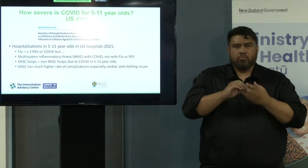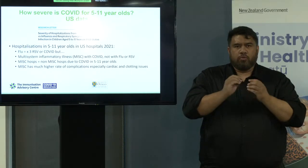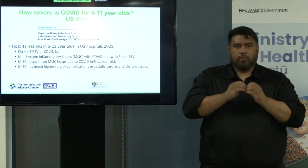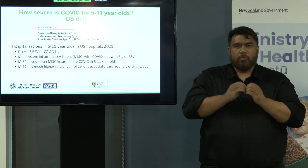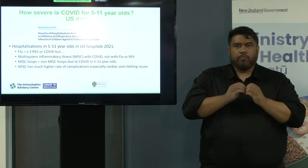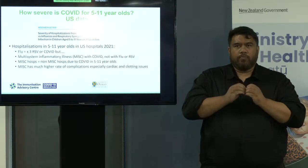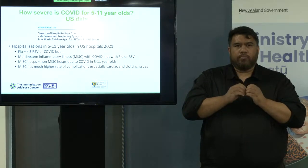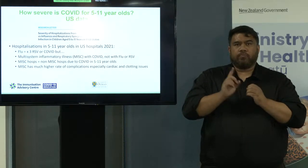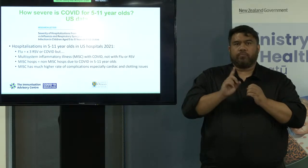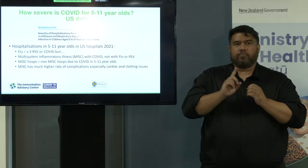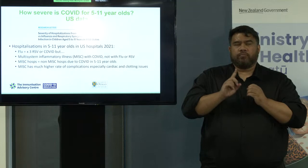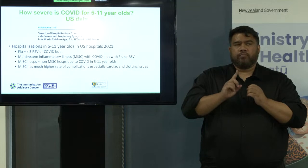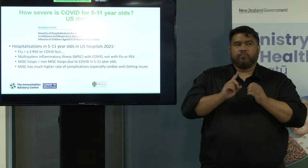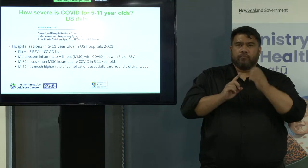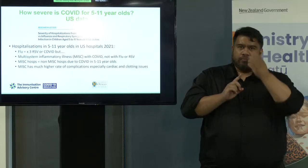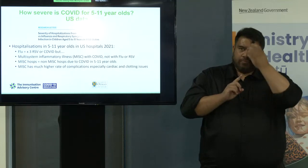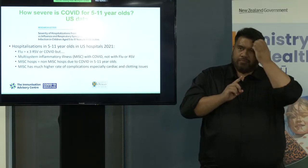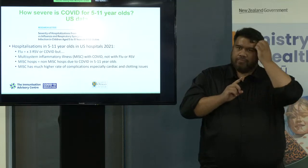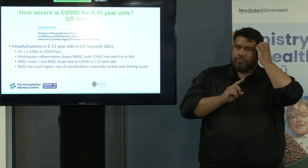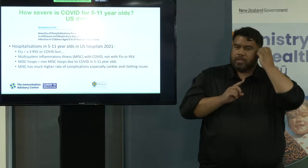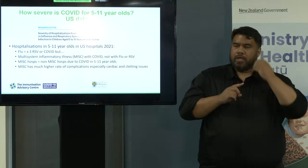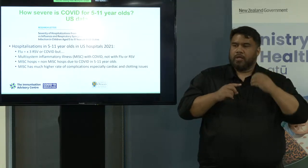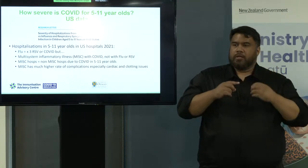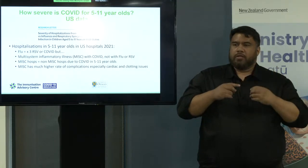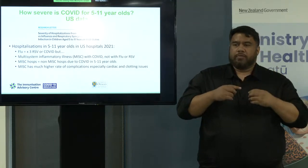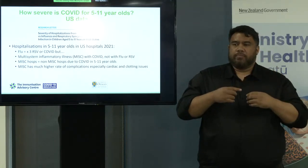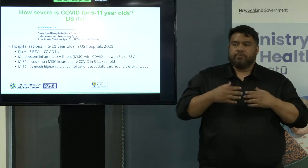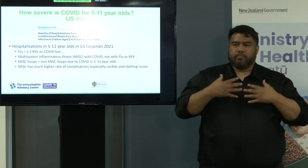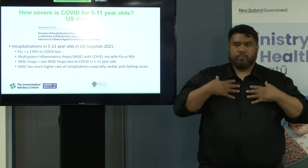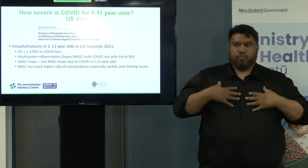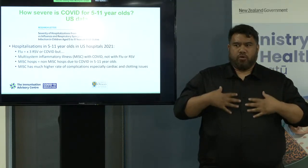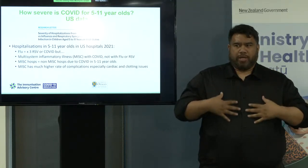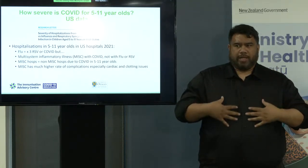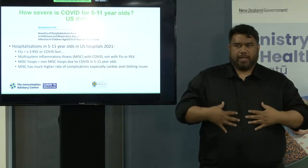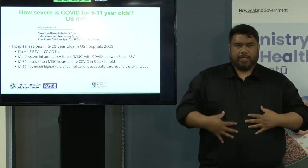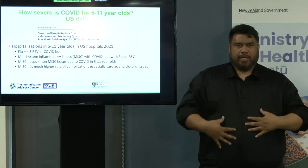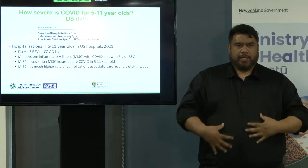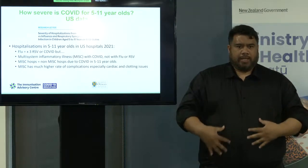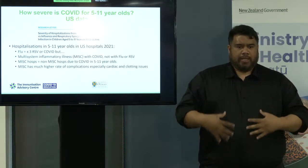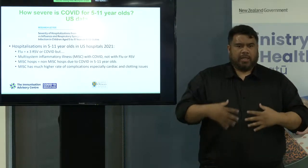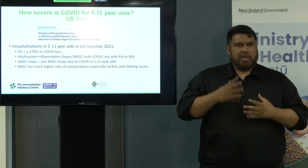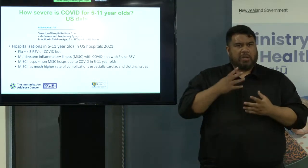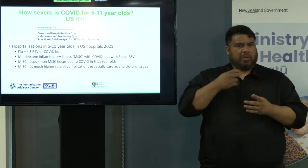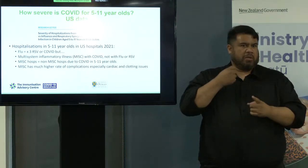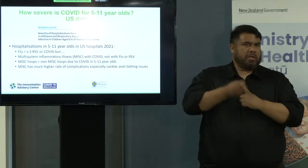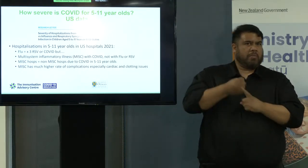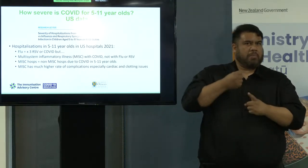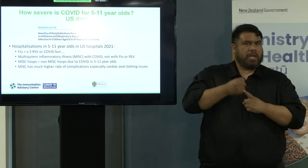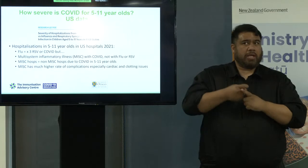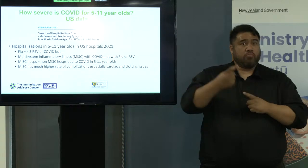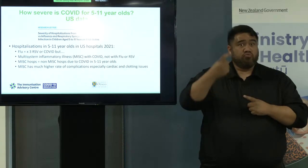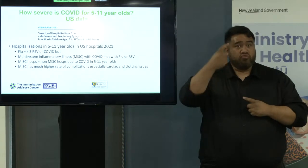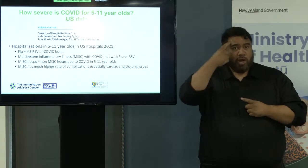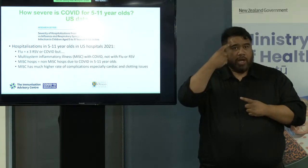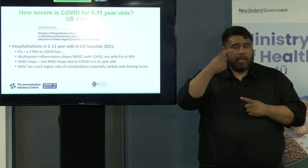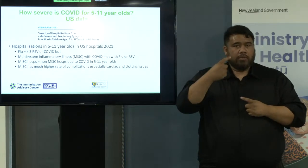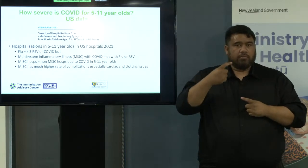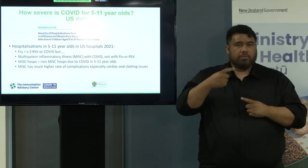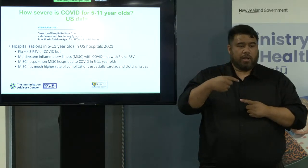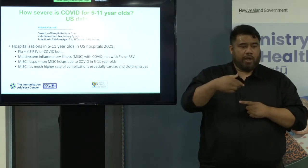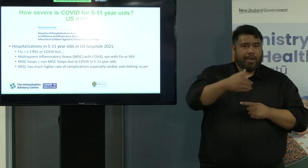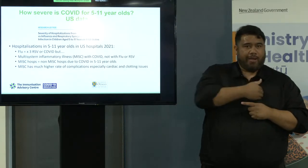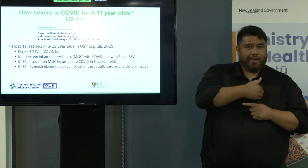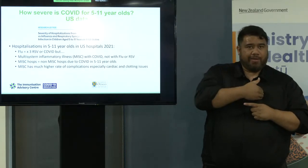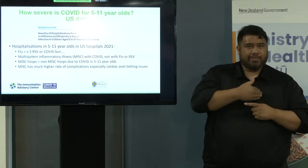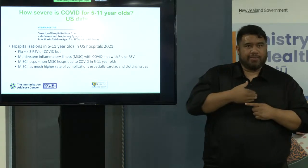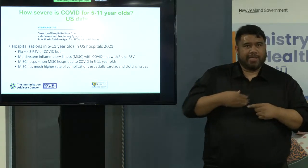of multi-system inflammation, which can affect, brain, heart, kidneys,